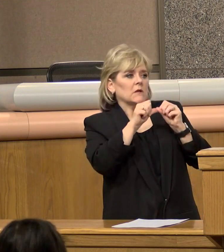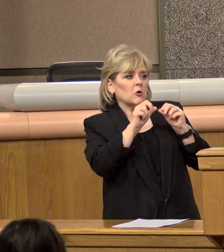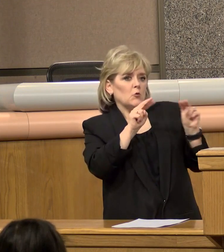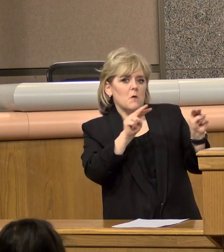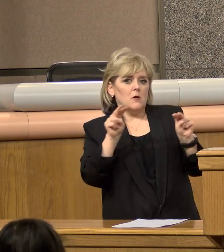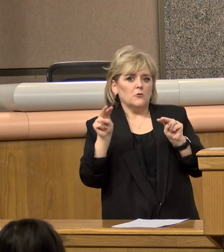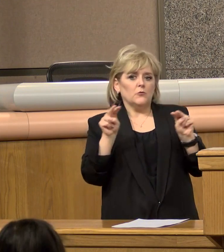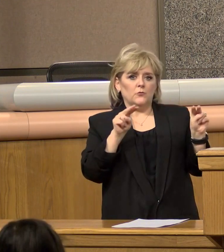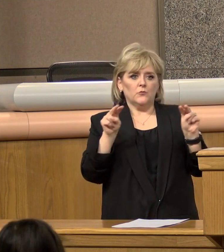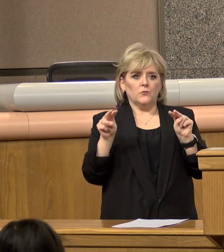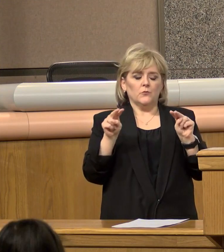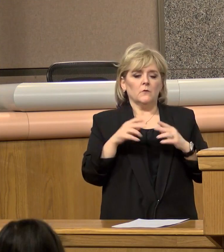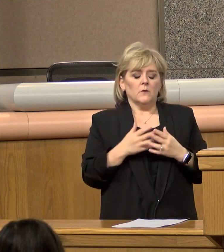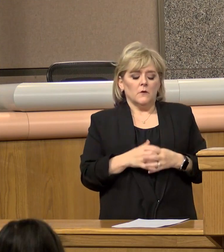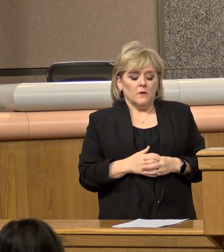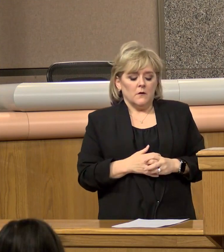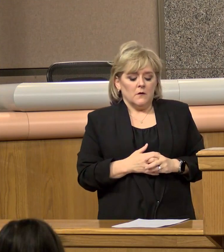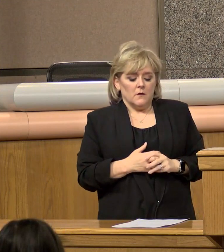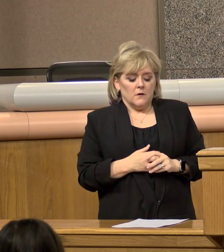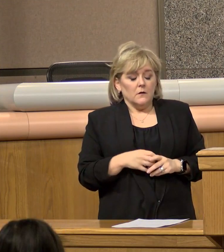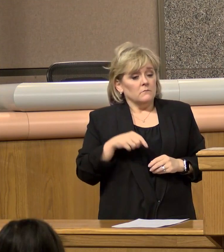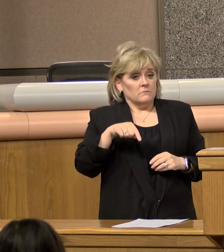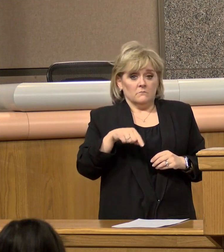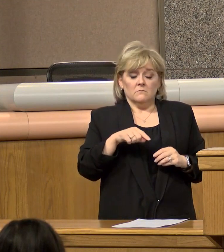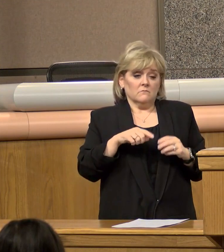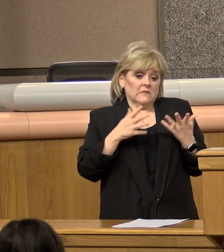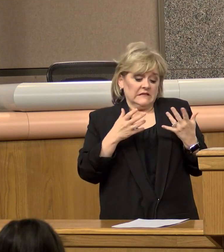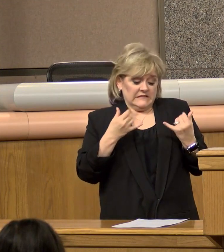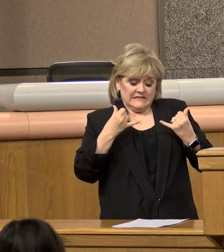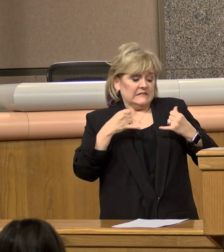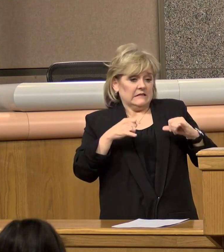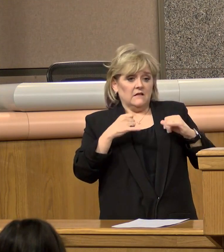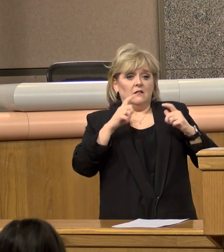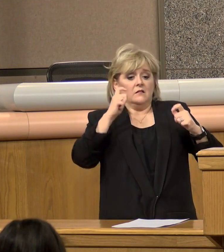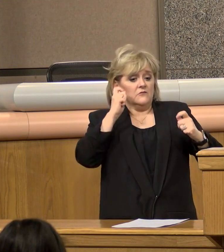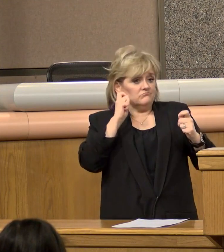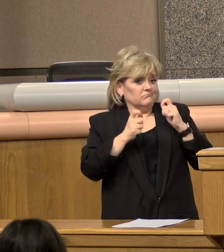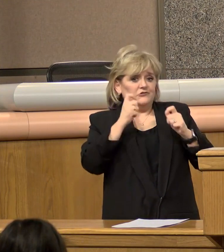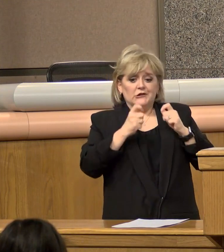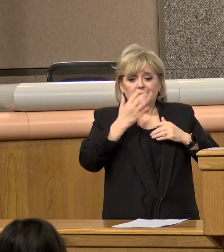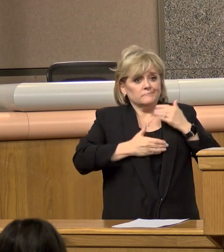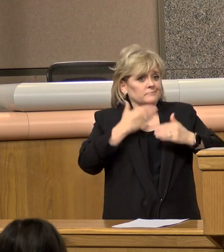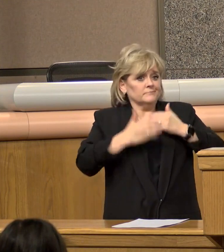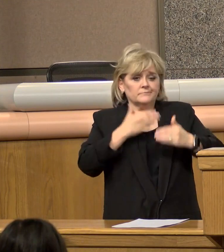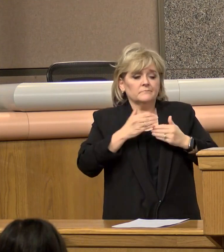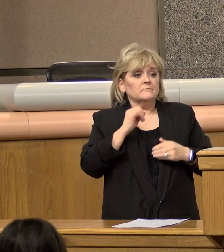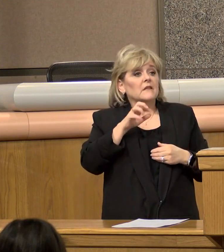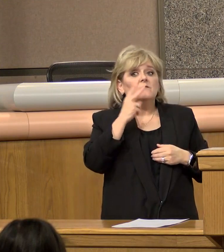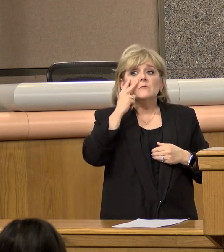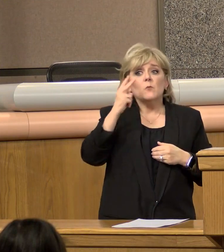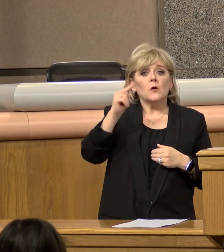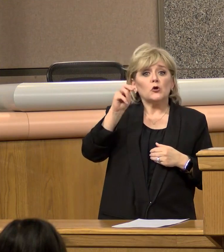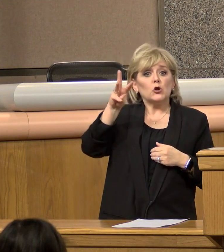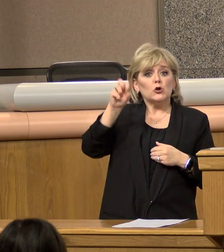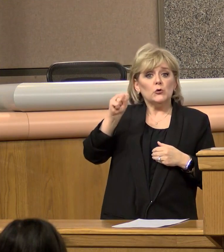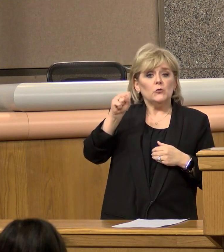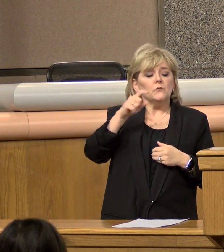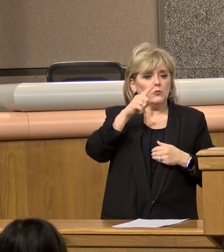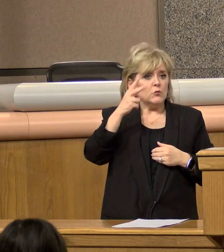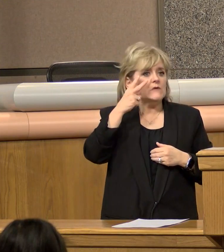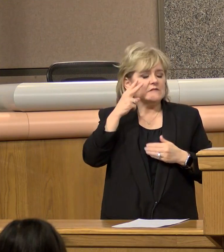this main, this, this continues to be very fluid. Those of you that have followed it in the media know how, how